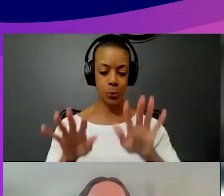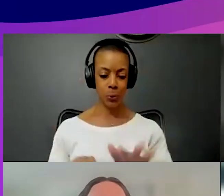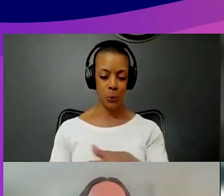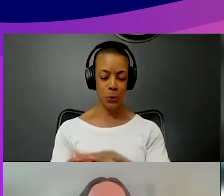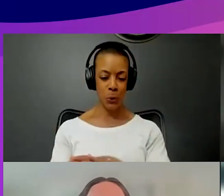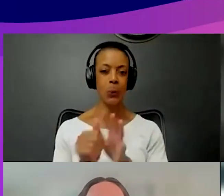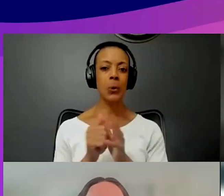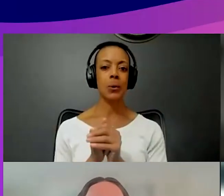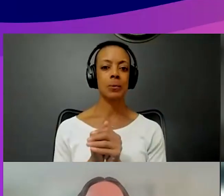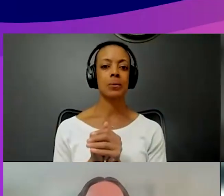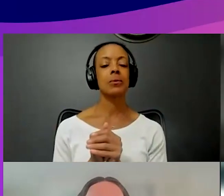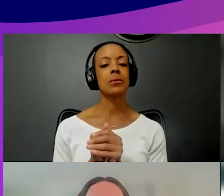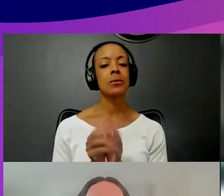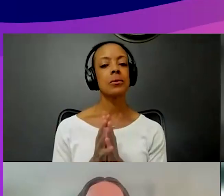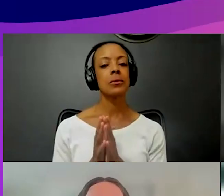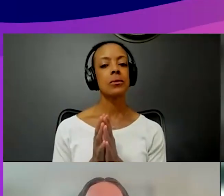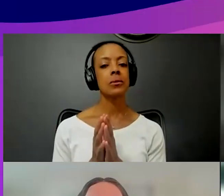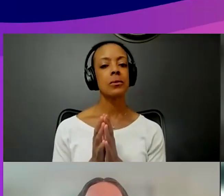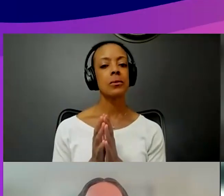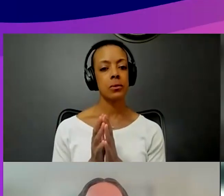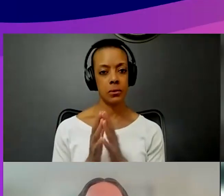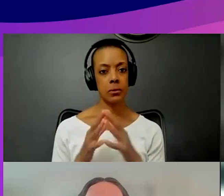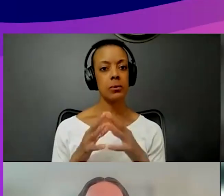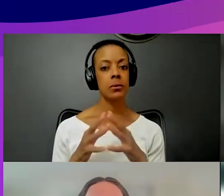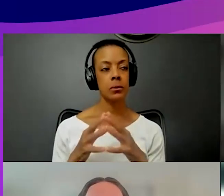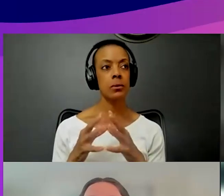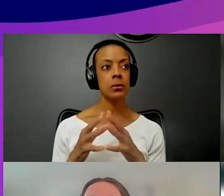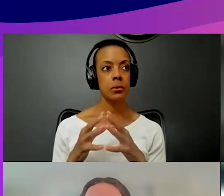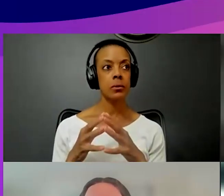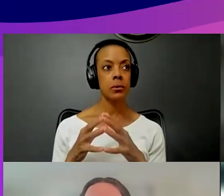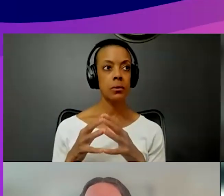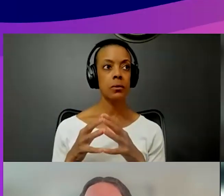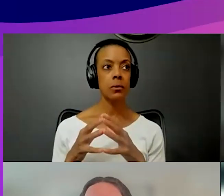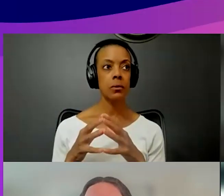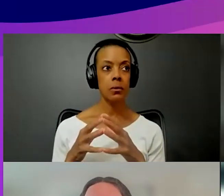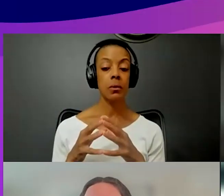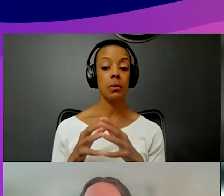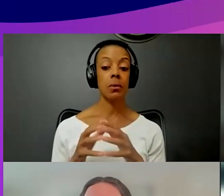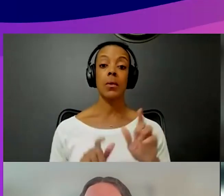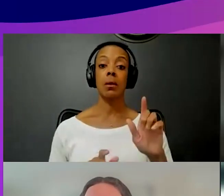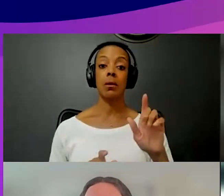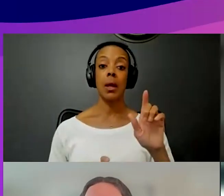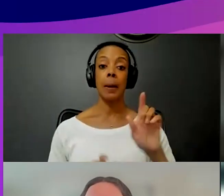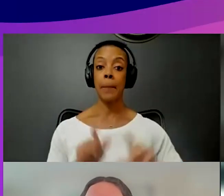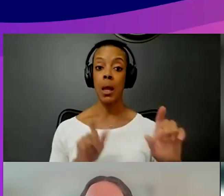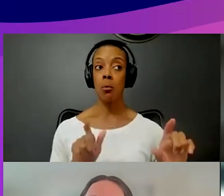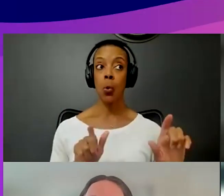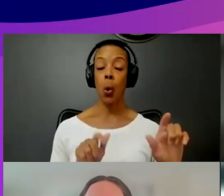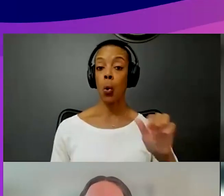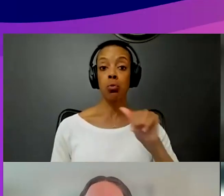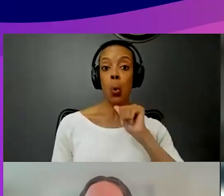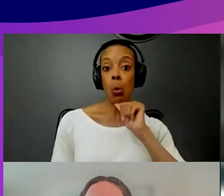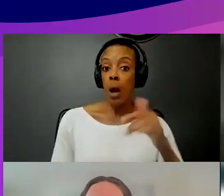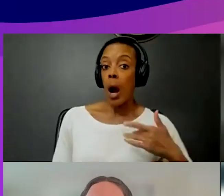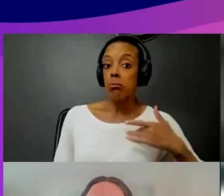It's very important to make sure that people who aren't vulnerable, according to those official